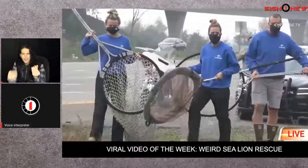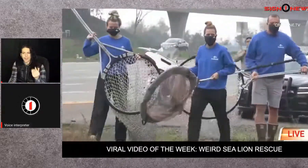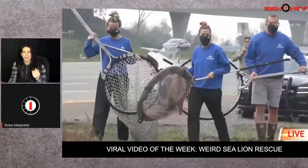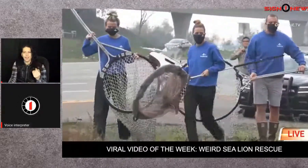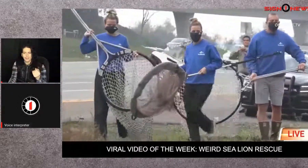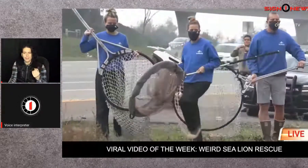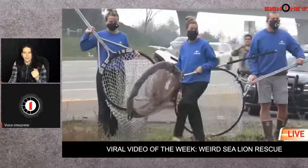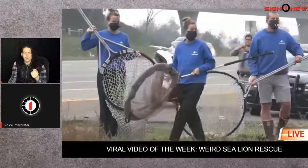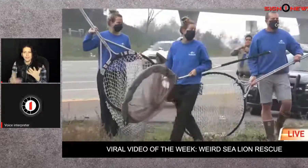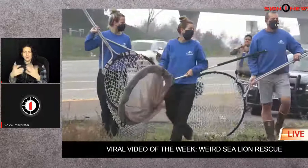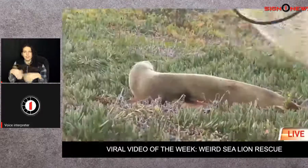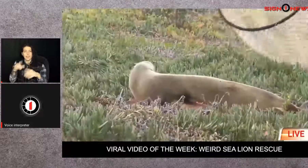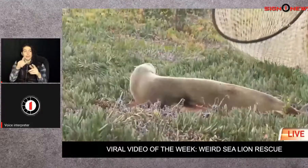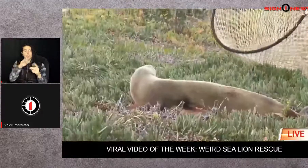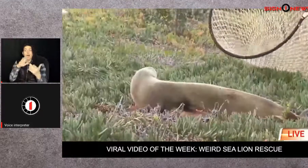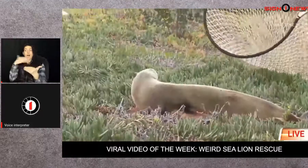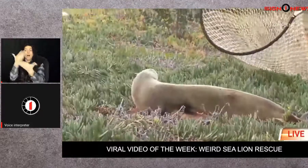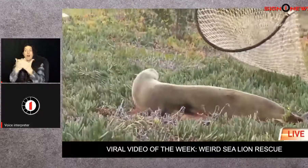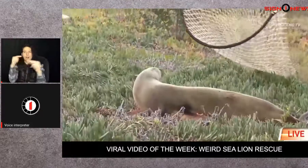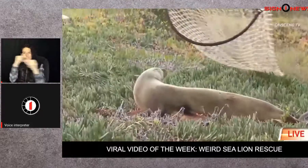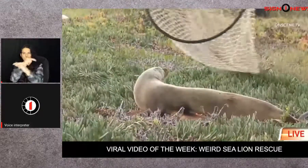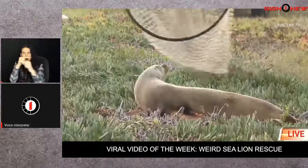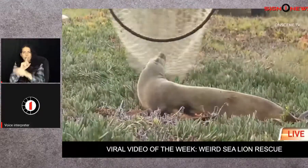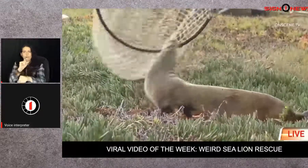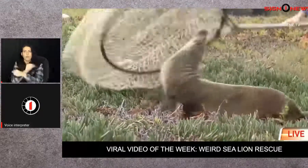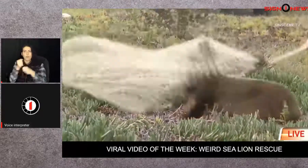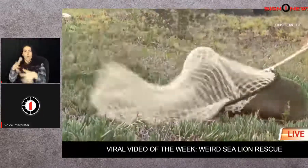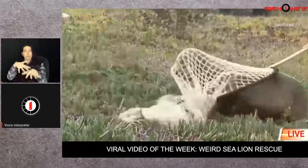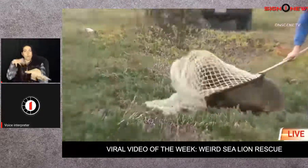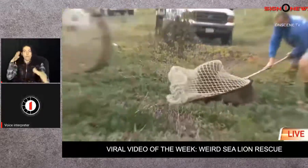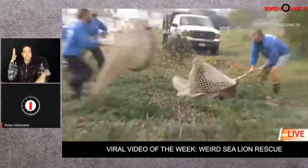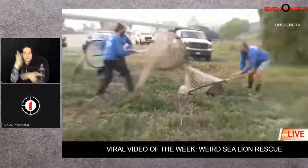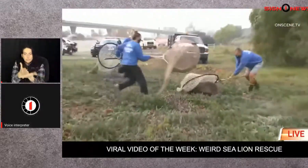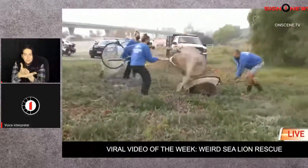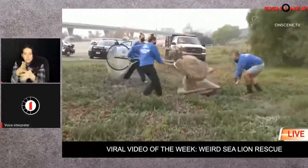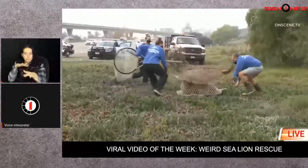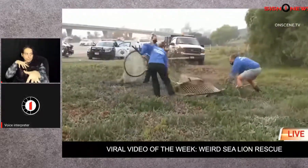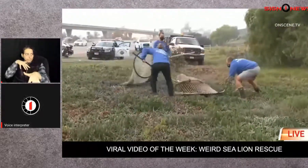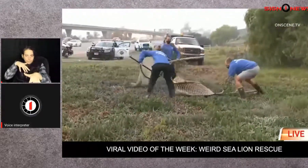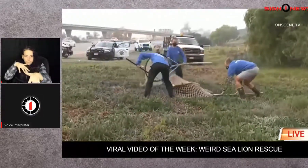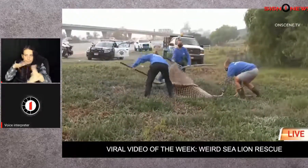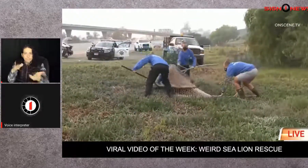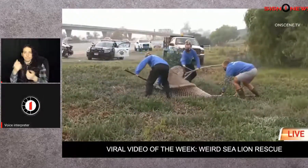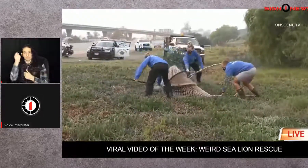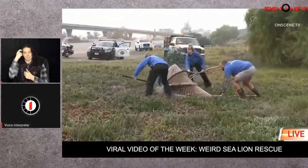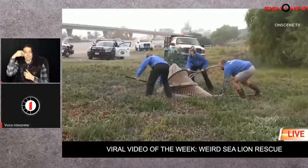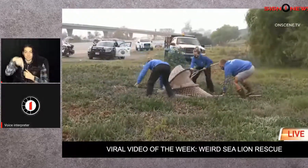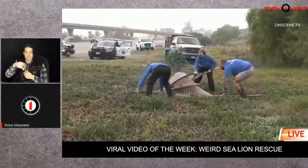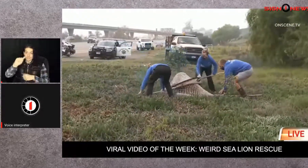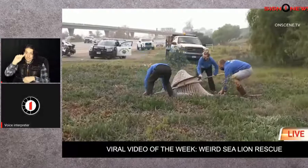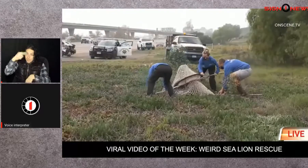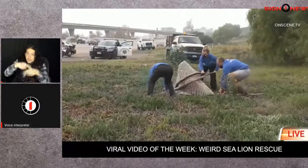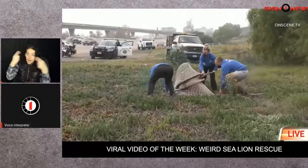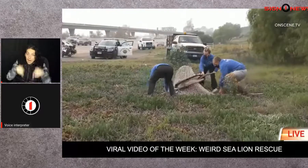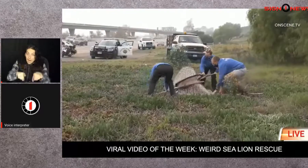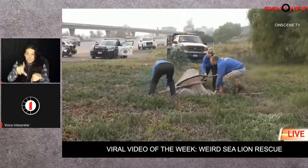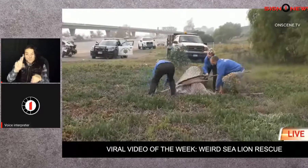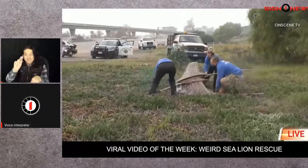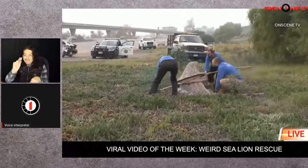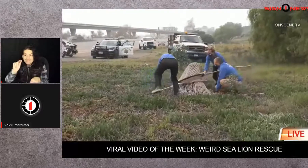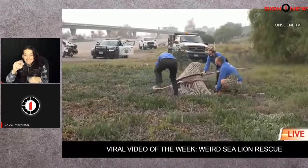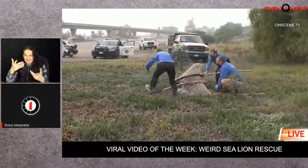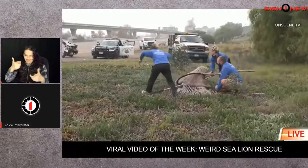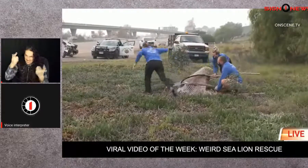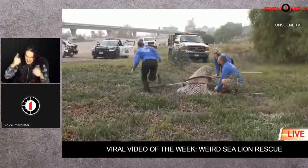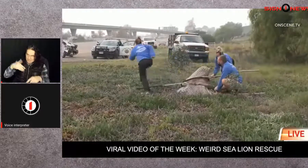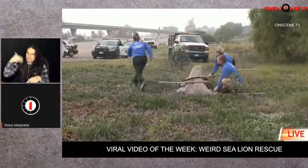ocean all the way inland to a freeway and brought traffic to a stop. Here's